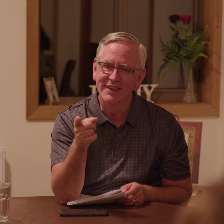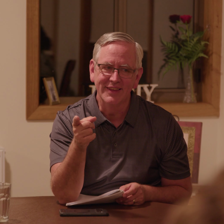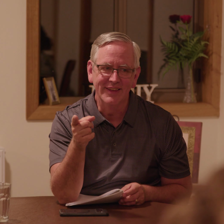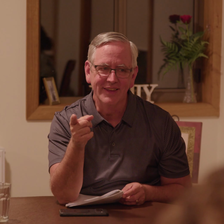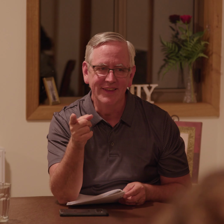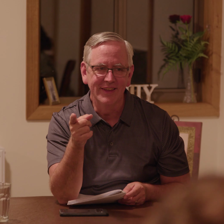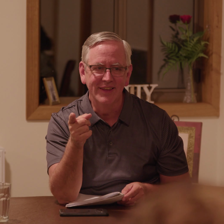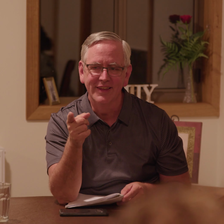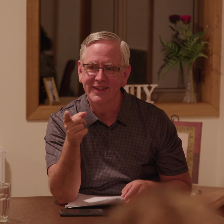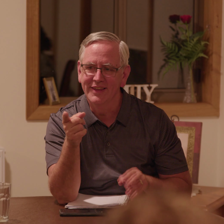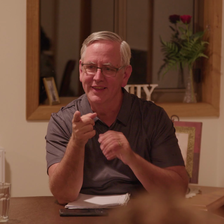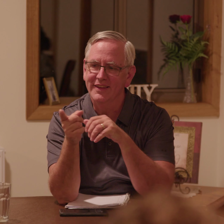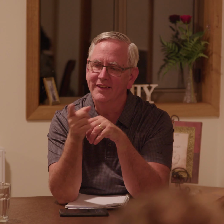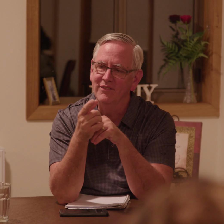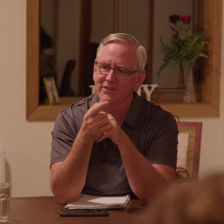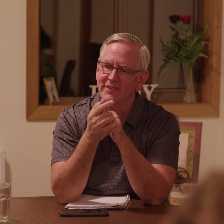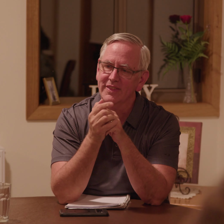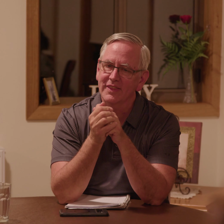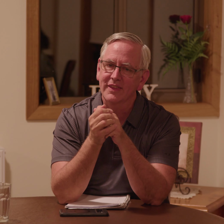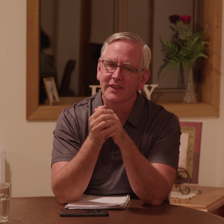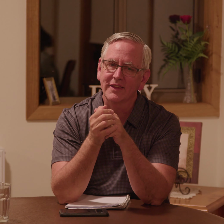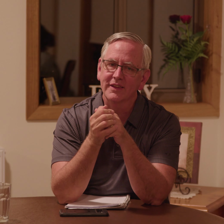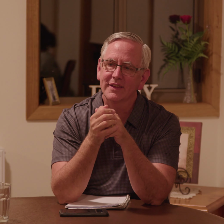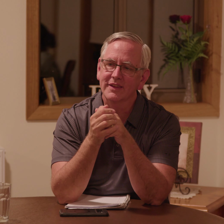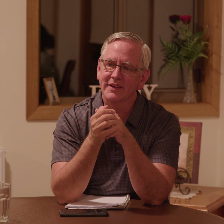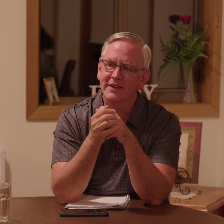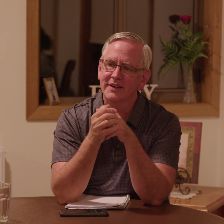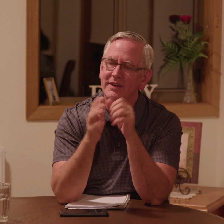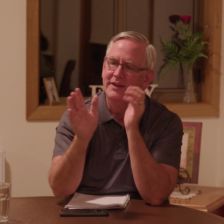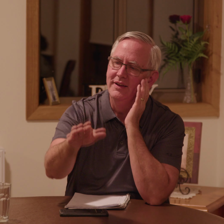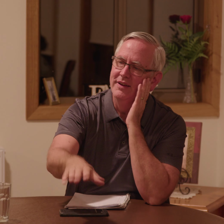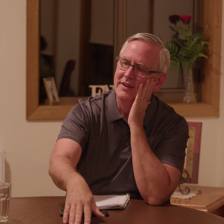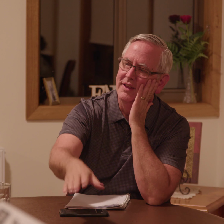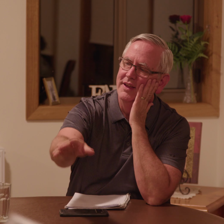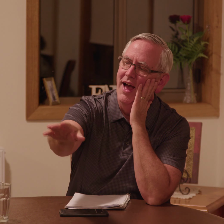That's the American one. Here's the Australian one. What's the sign